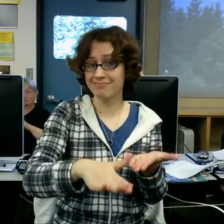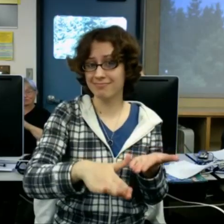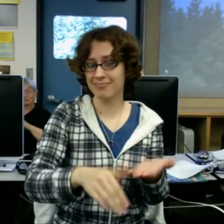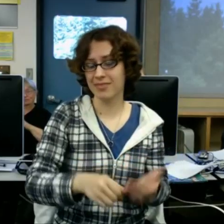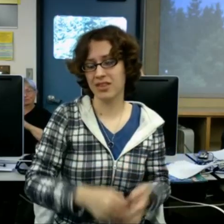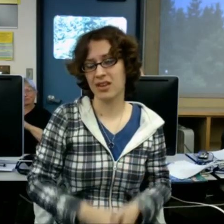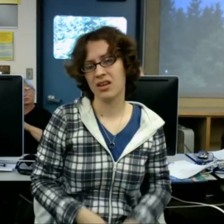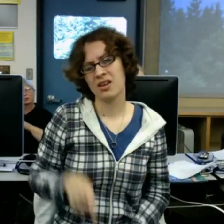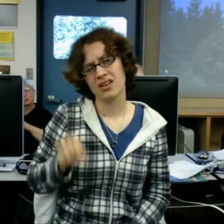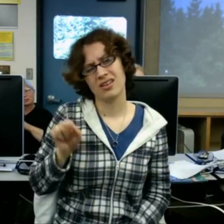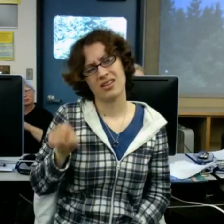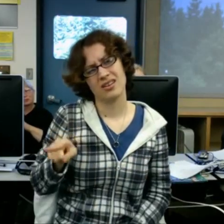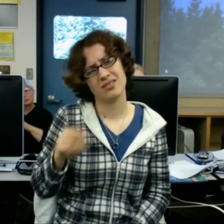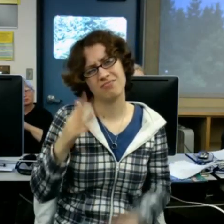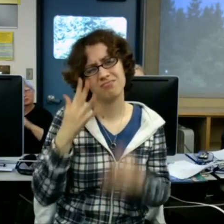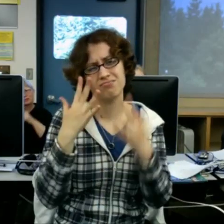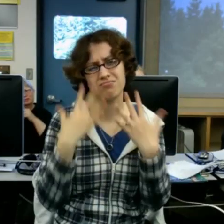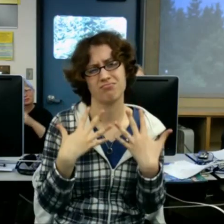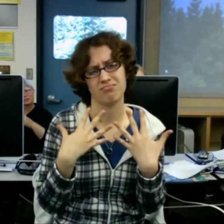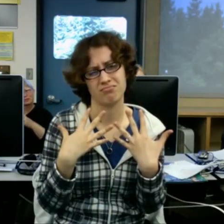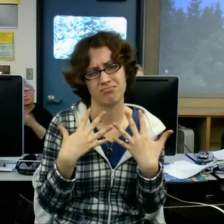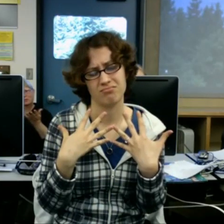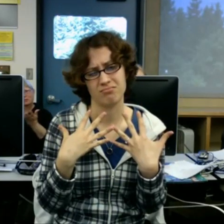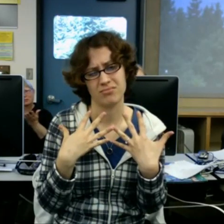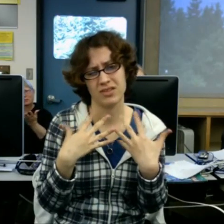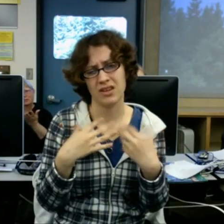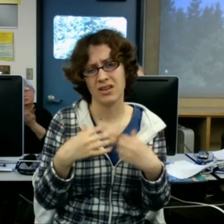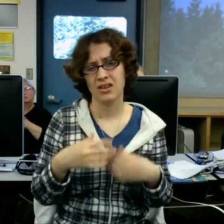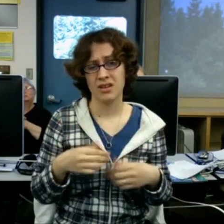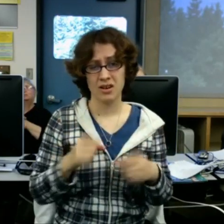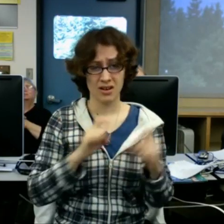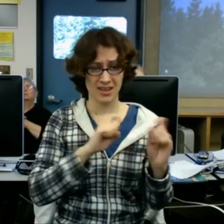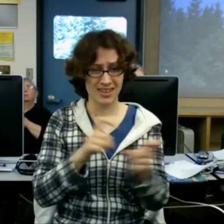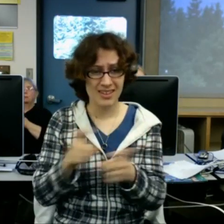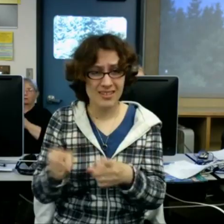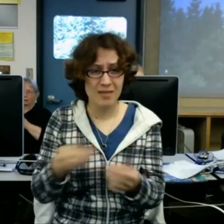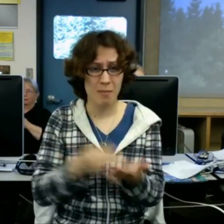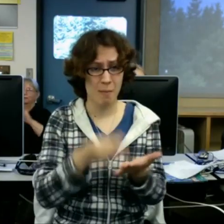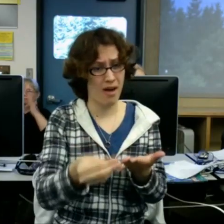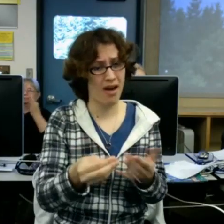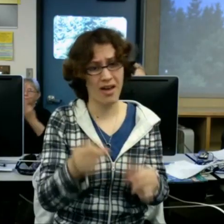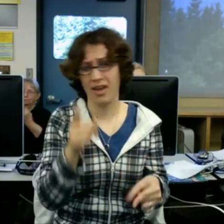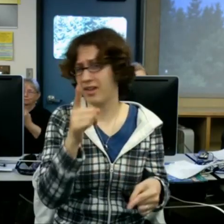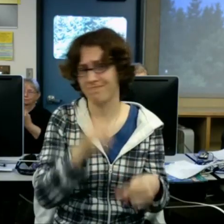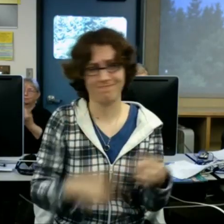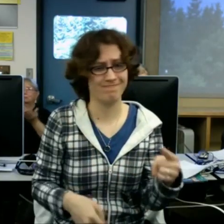off. He was sad. He couldn't buy the